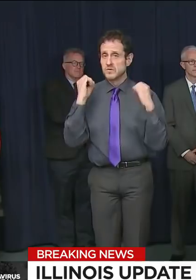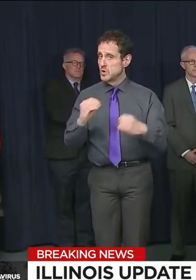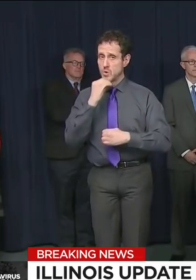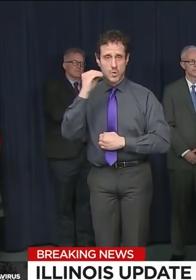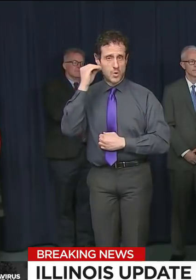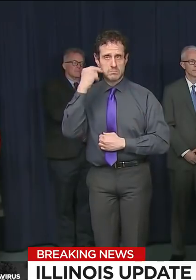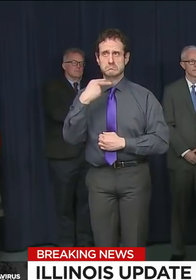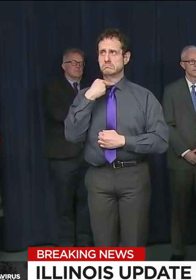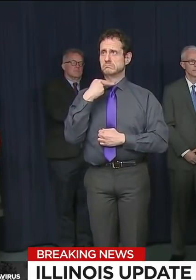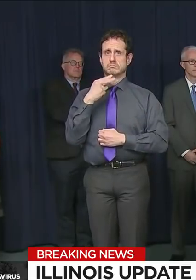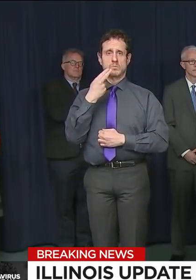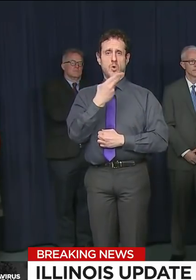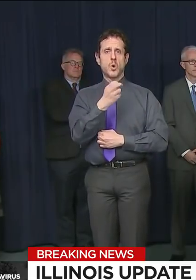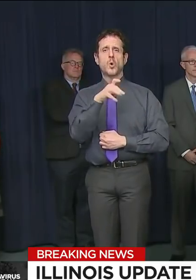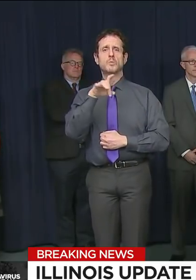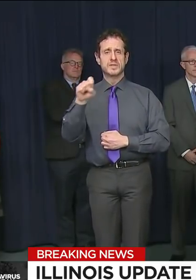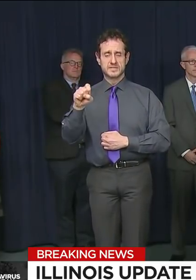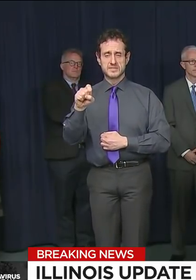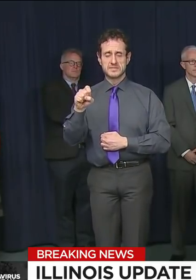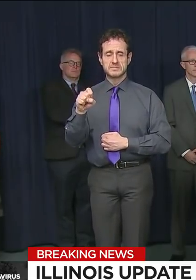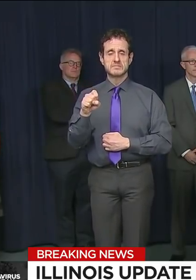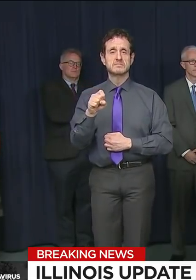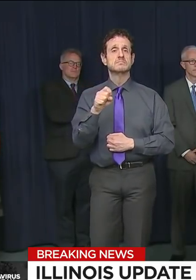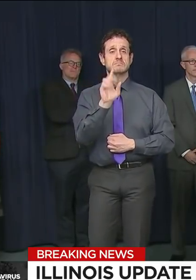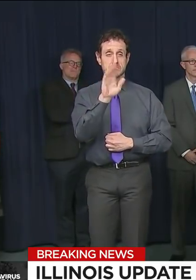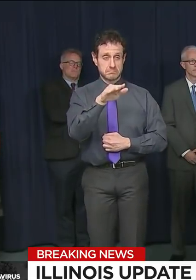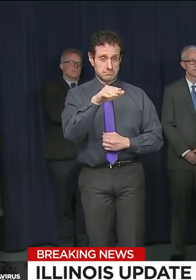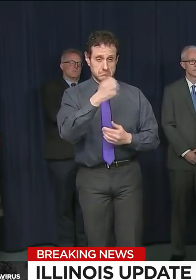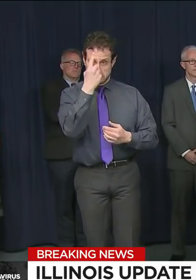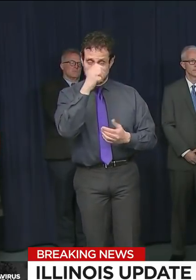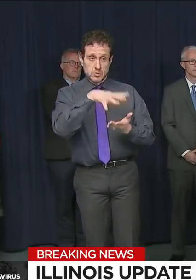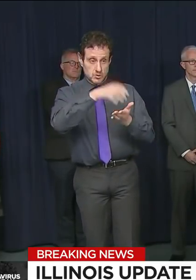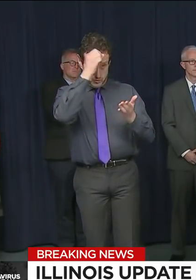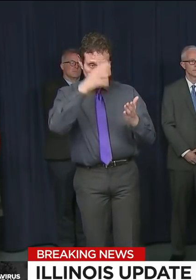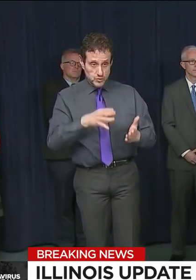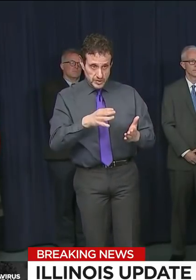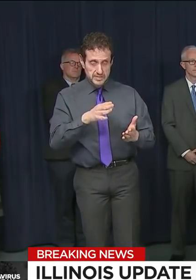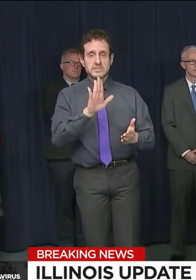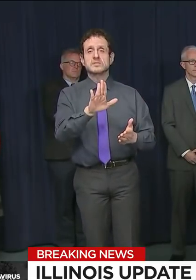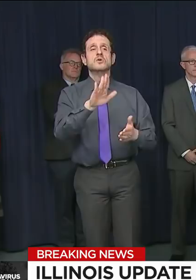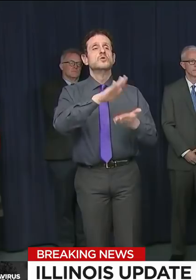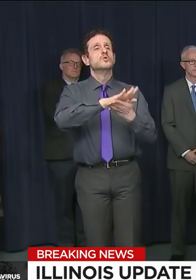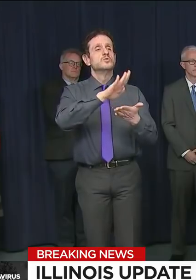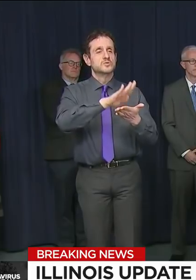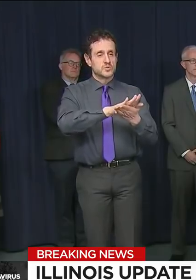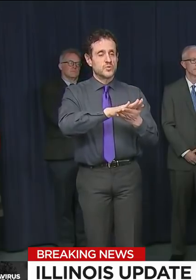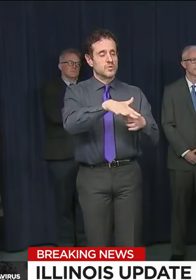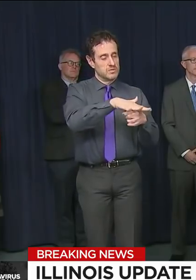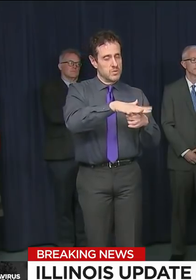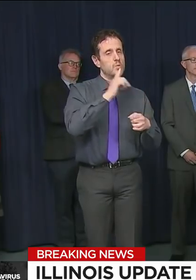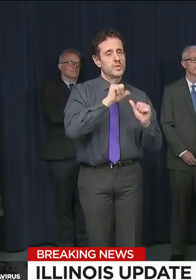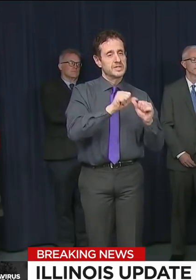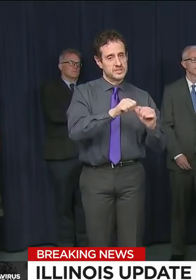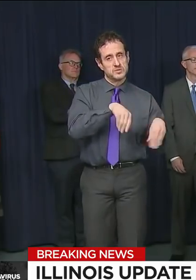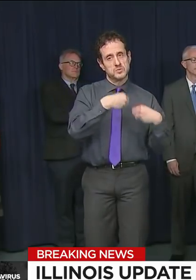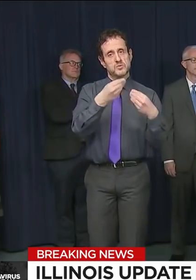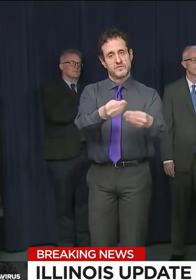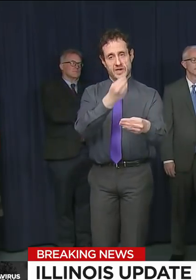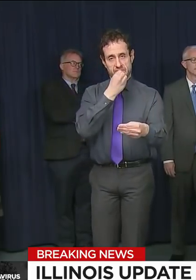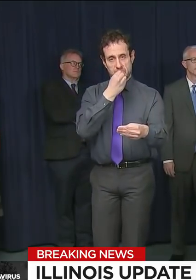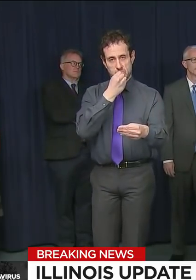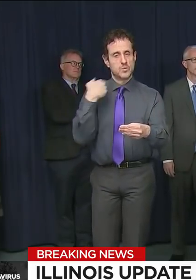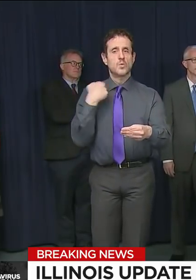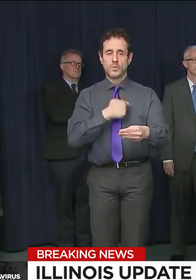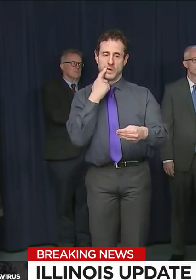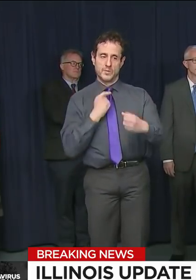our students, your school districts will continue to provide you with meals, and we will back them up in this.